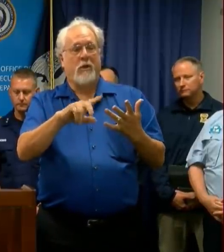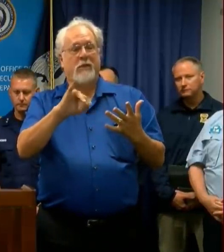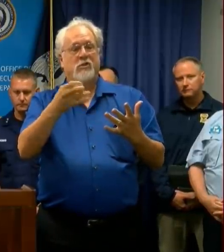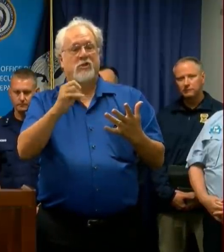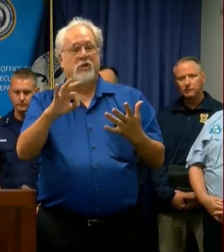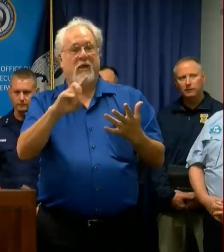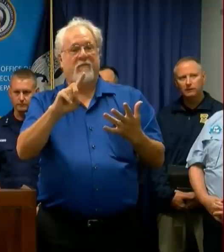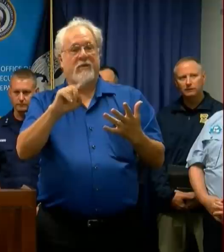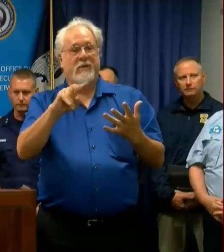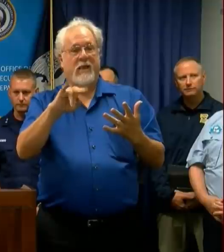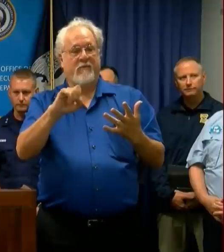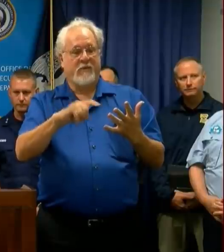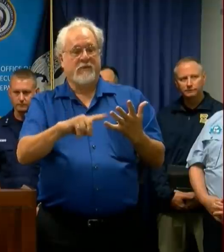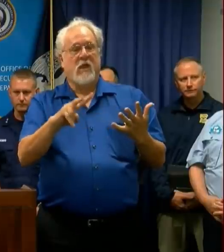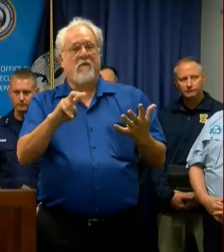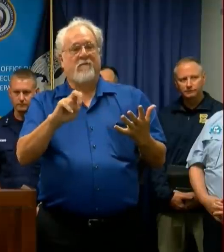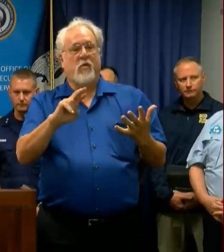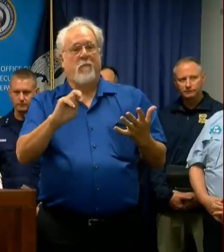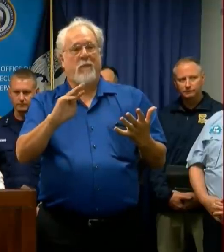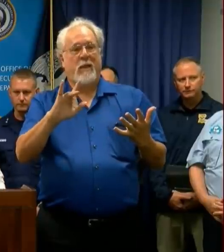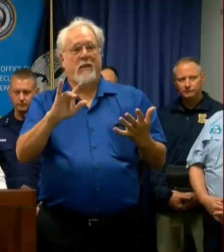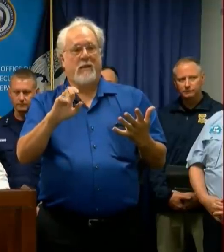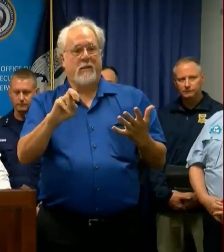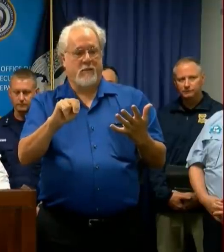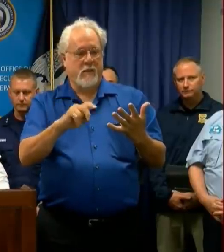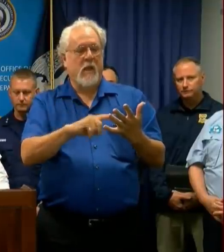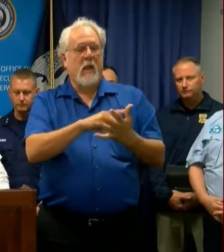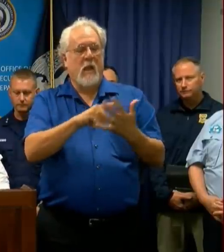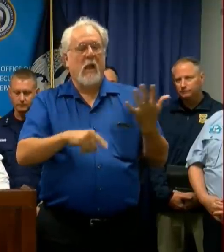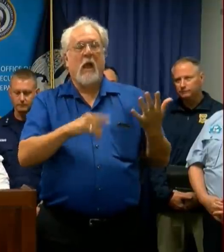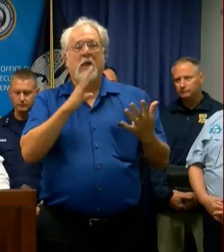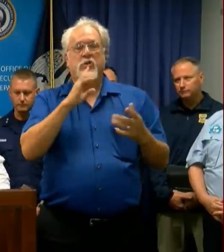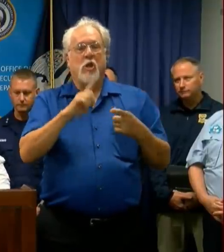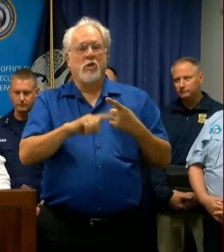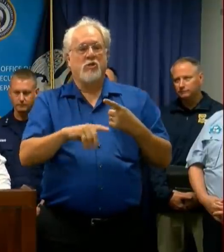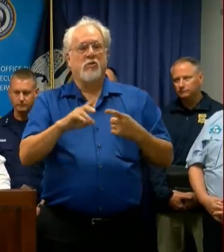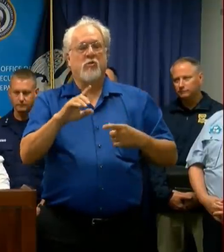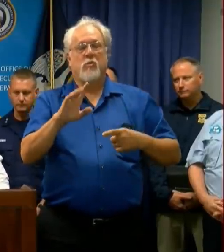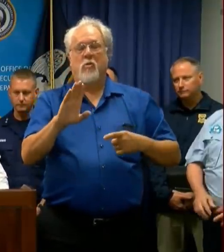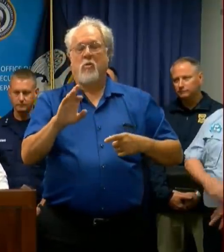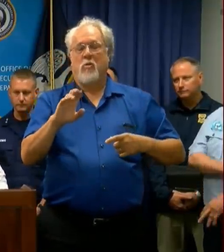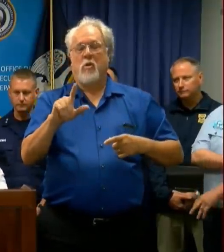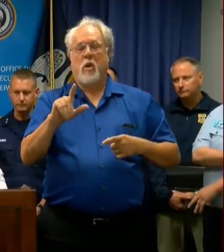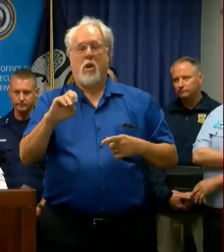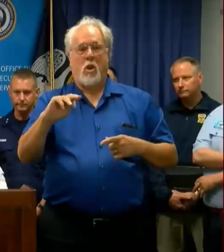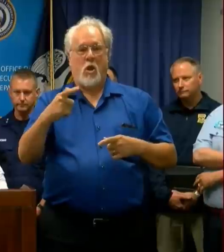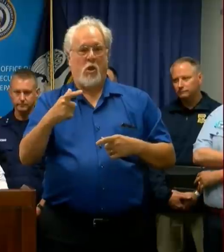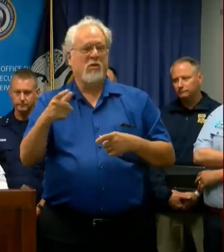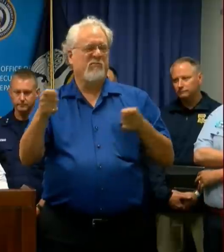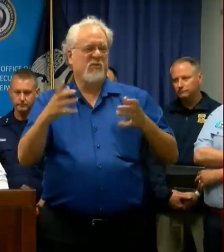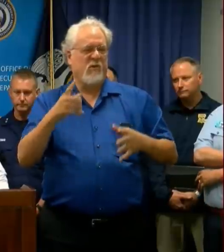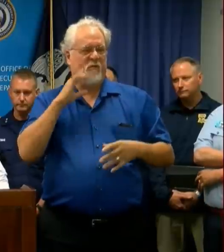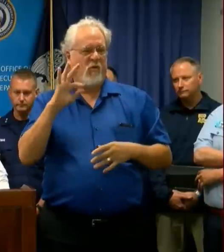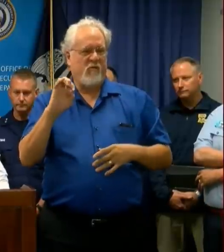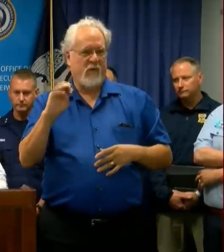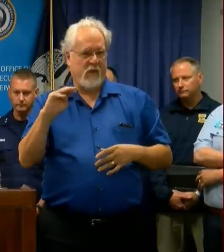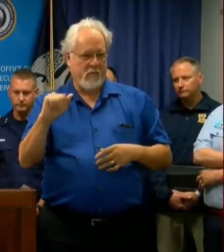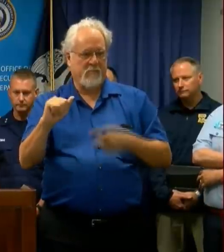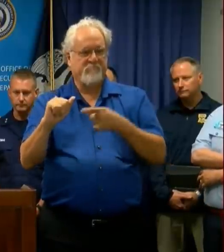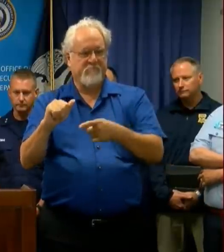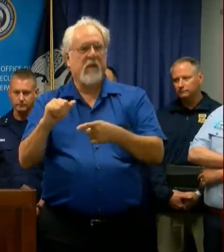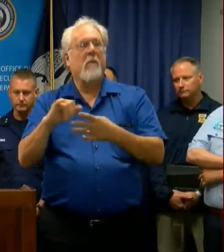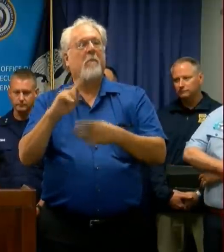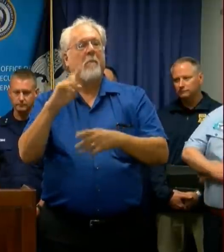Vermilion parishes. Did speak with Brock Long, the administrator of FEMA, early this morning, where he confirmed